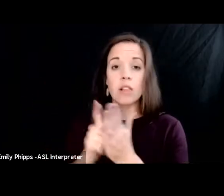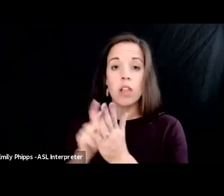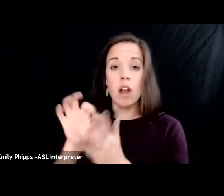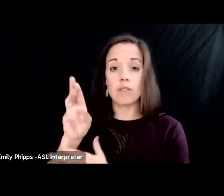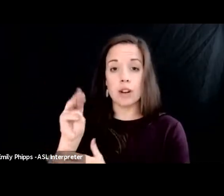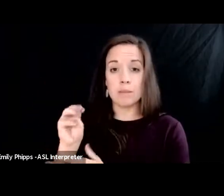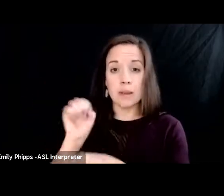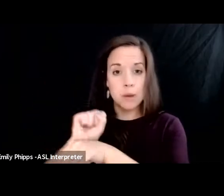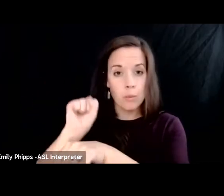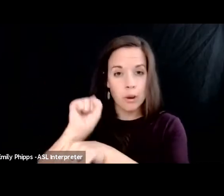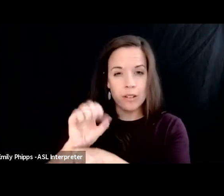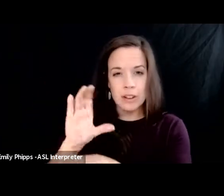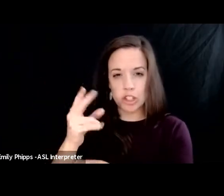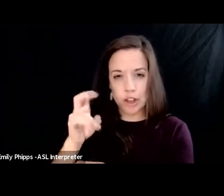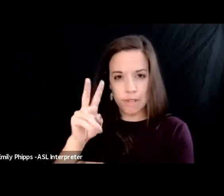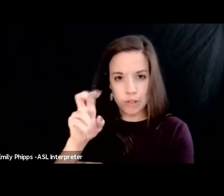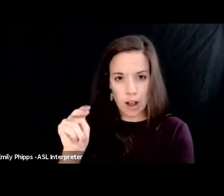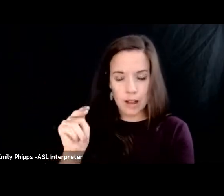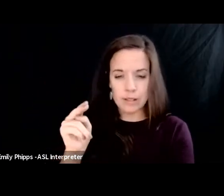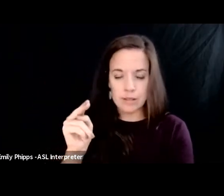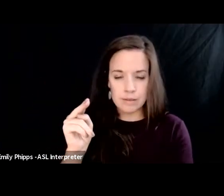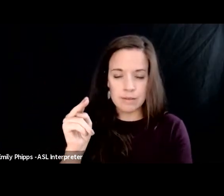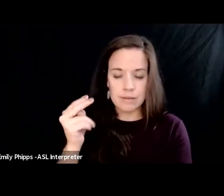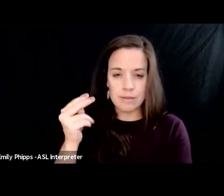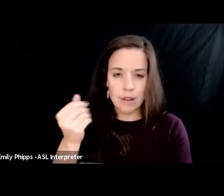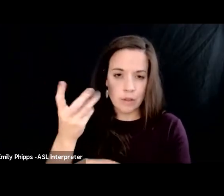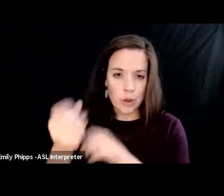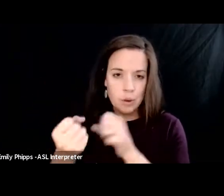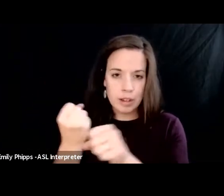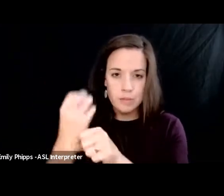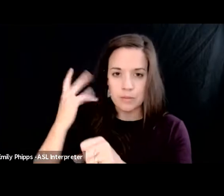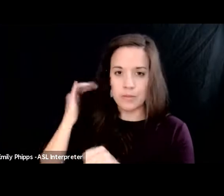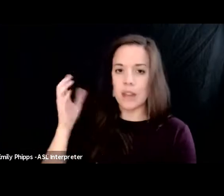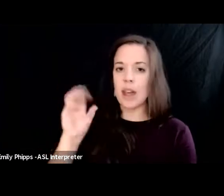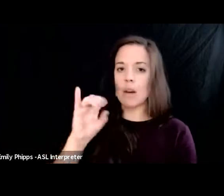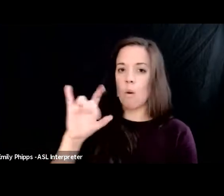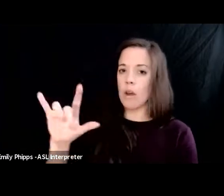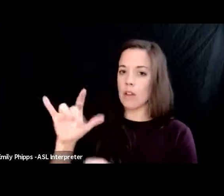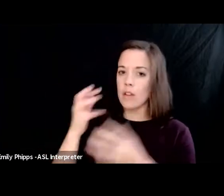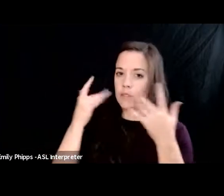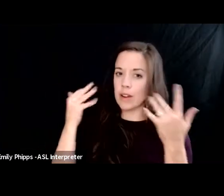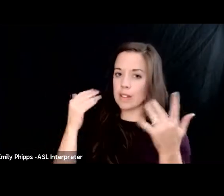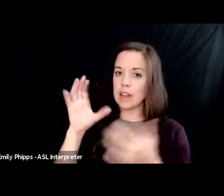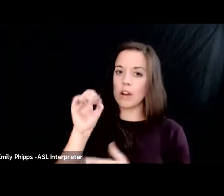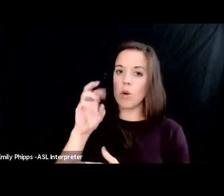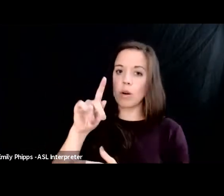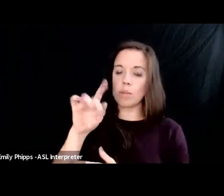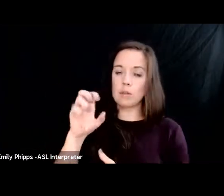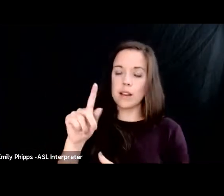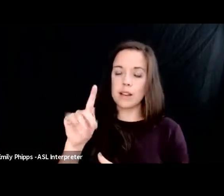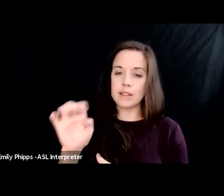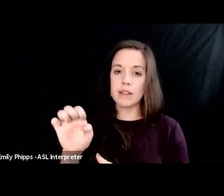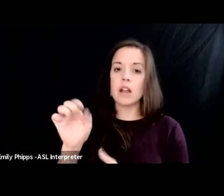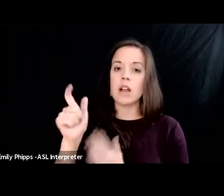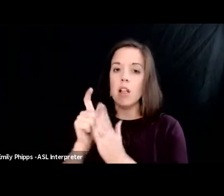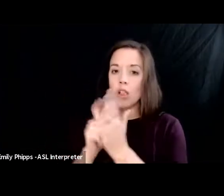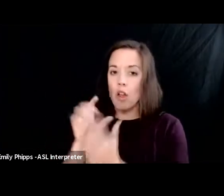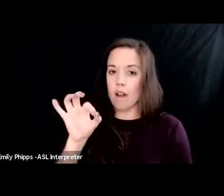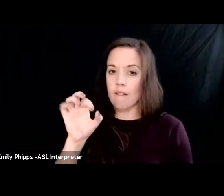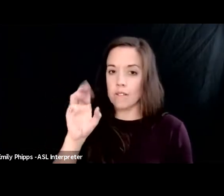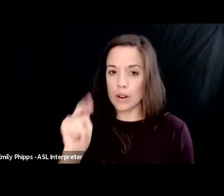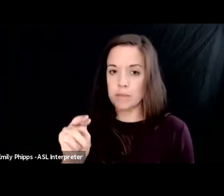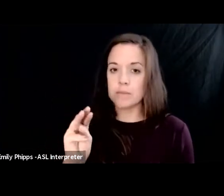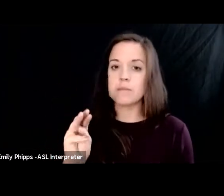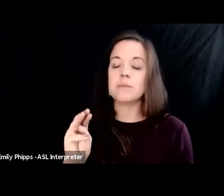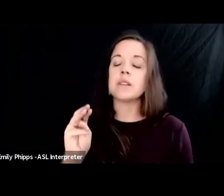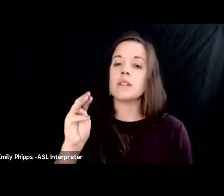only a couple years before he picked an oil friendly corporate law firm to criminally prosecute a lawyer